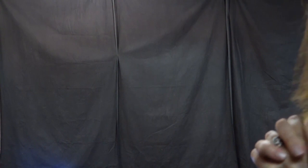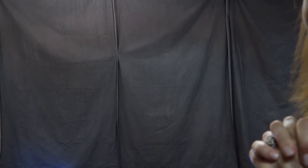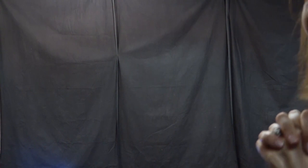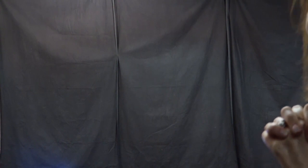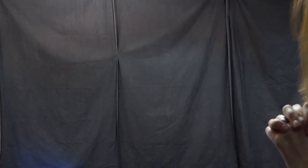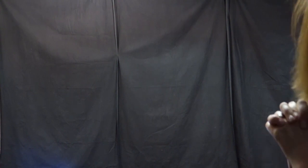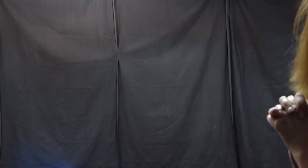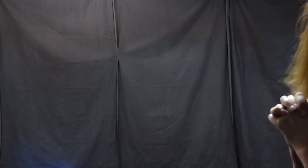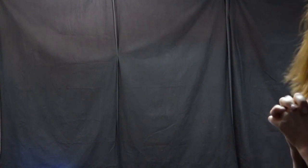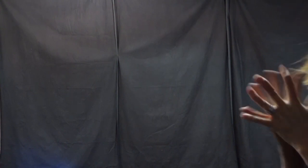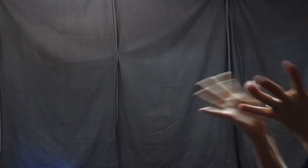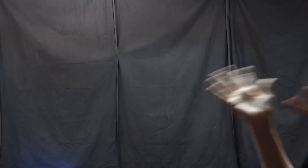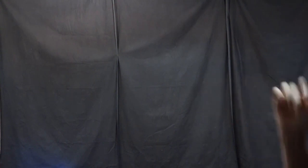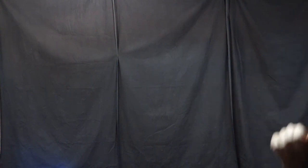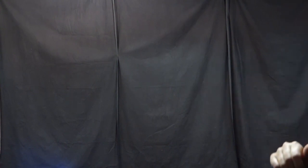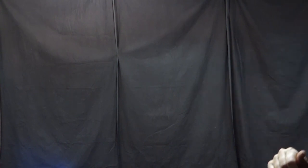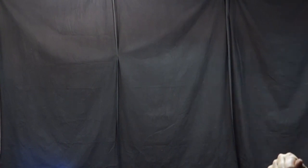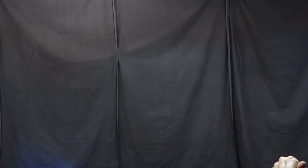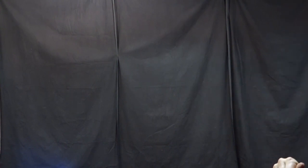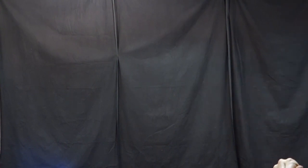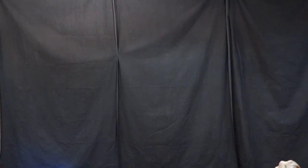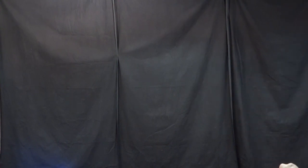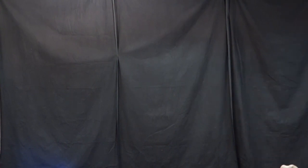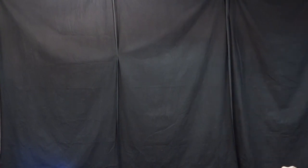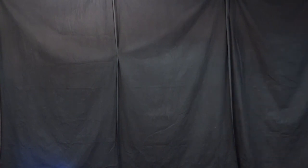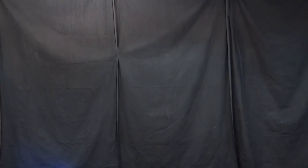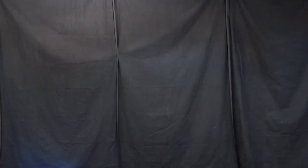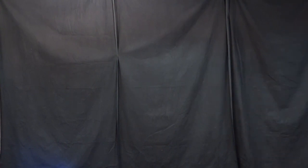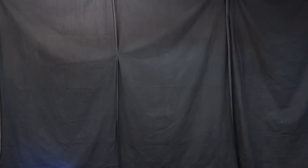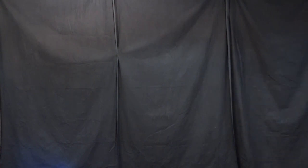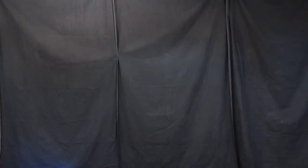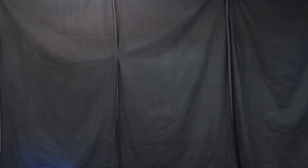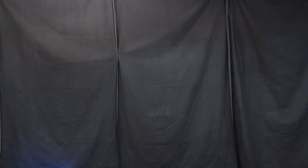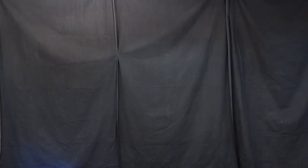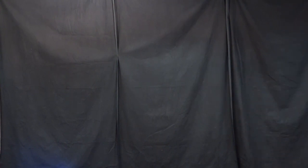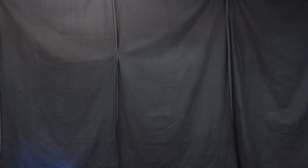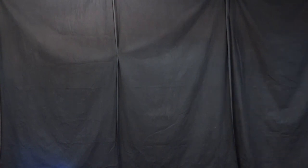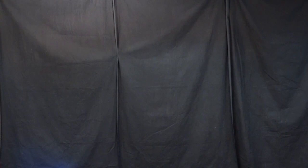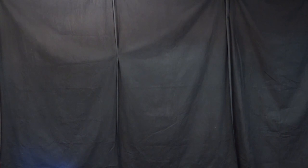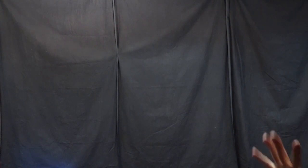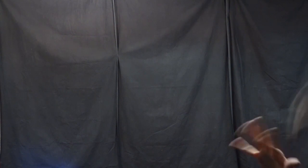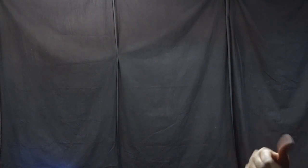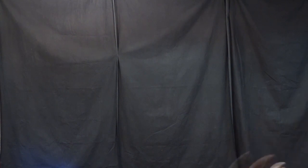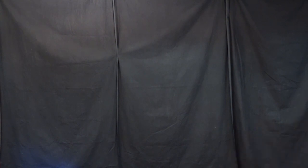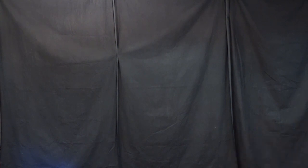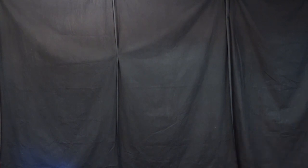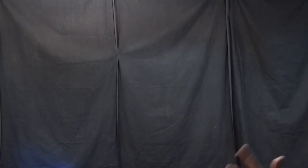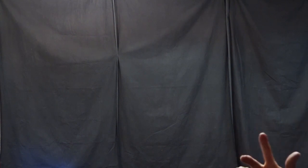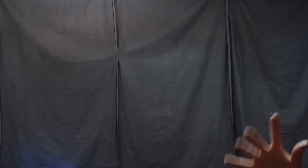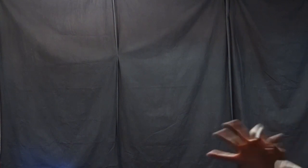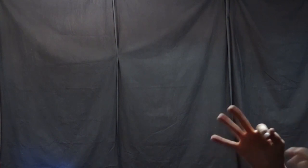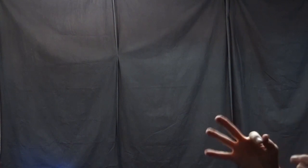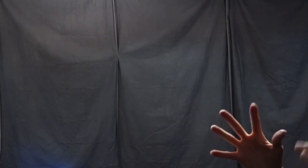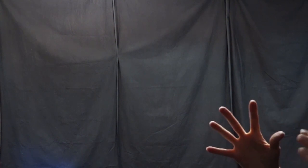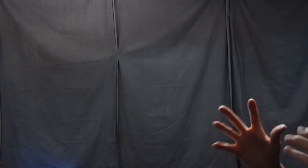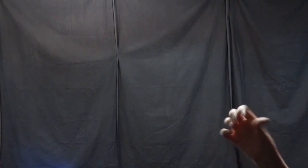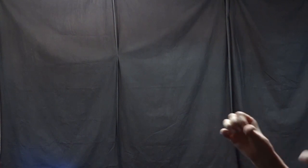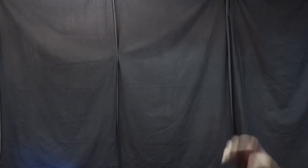I think, Yeah, we unless could you do guys want this. to do nonstop, it's up to you. I think we're okay. Yeah. Okay, it's really just for that one. If we ever want to